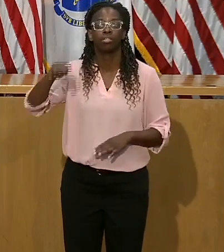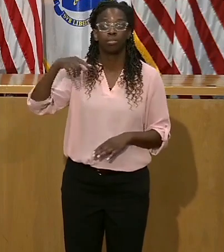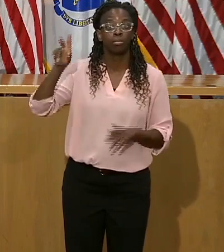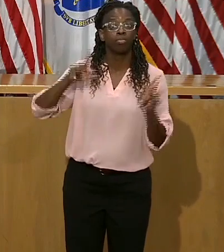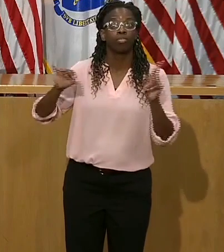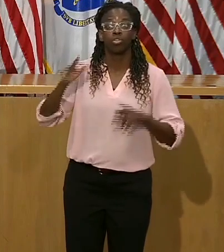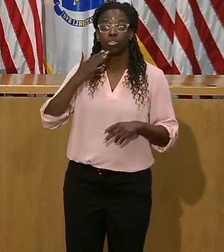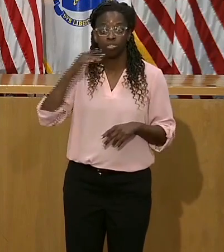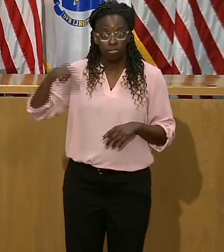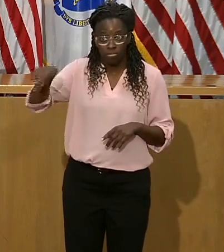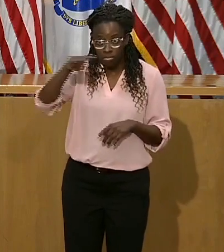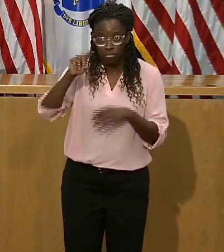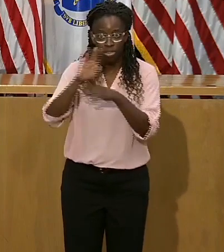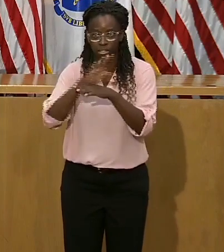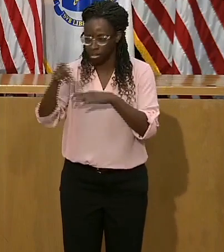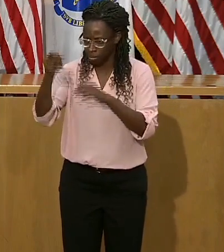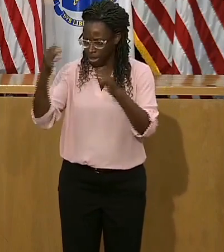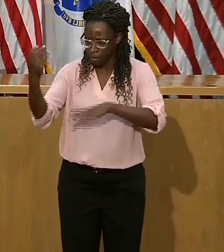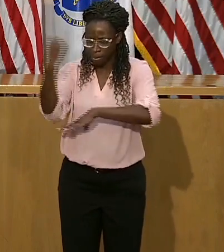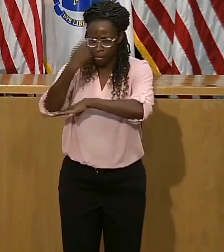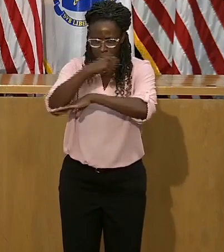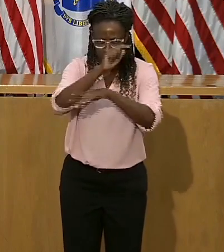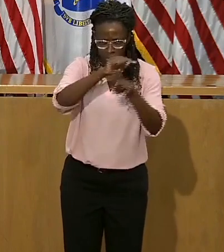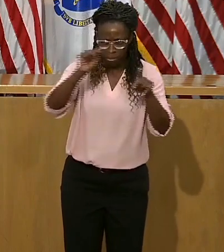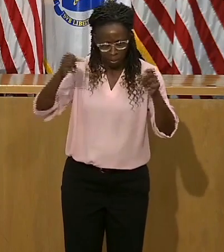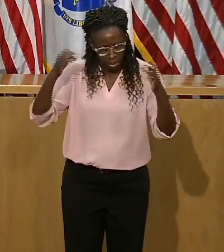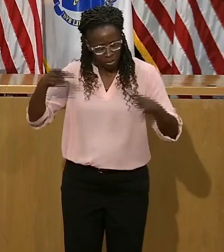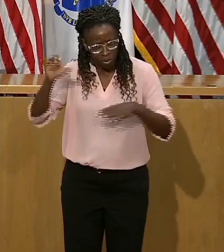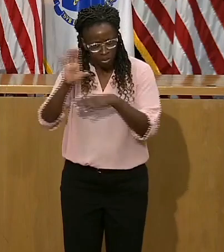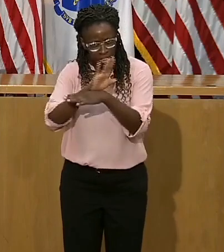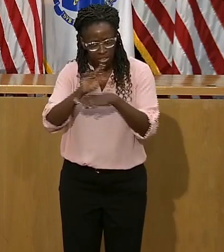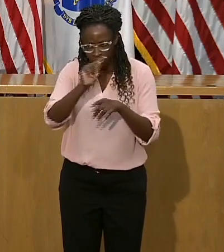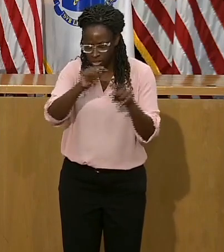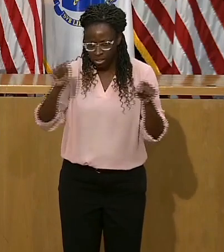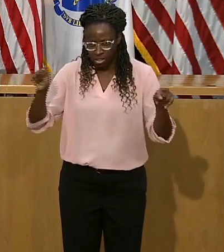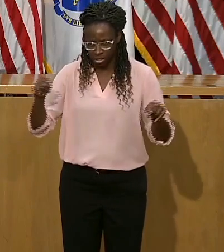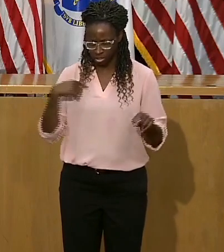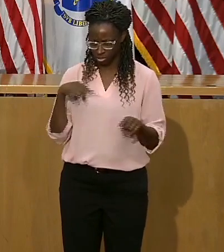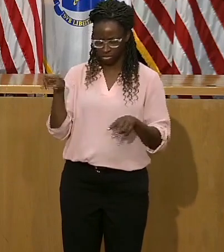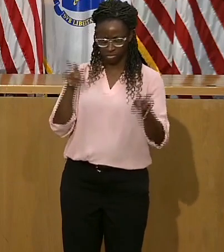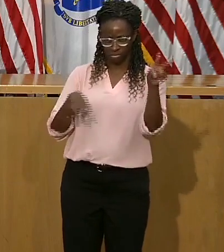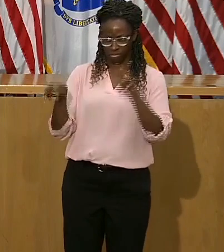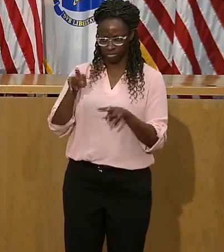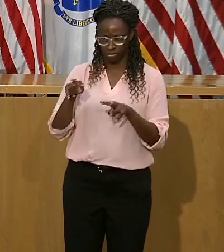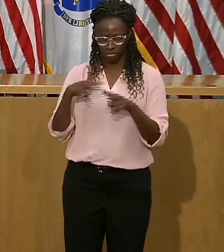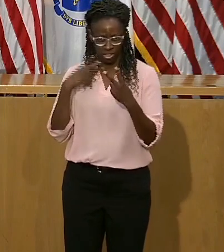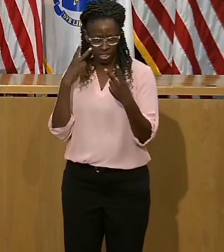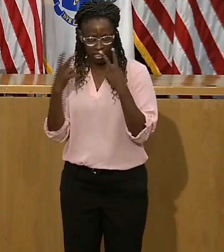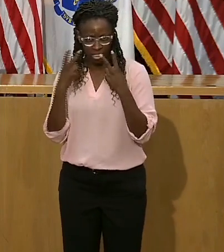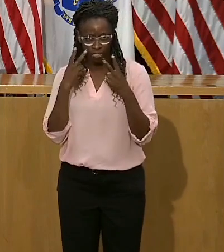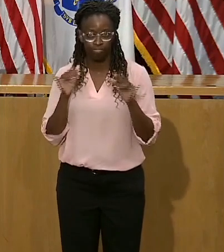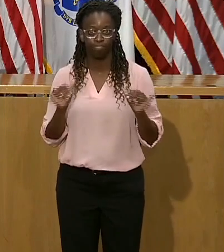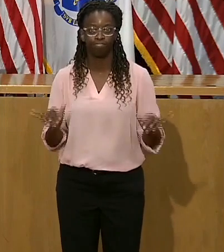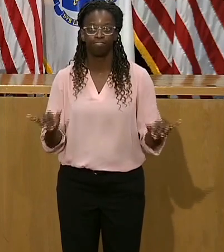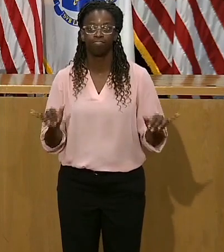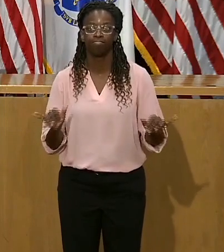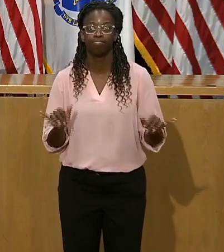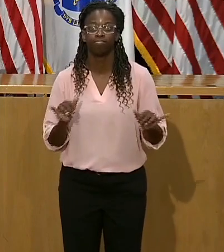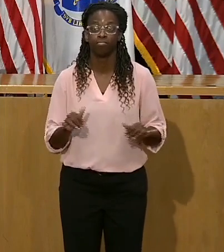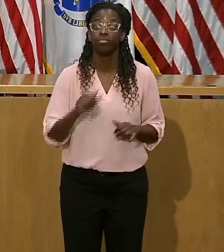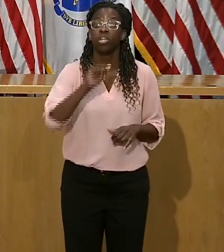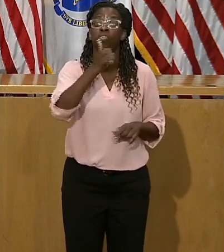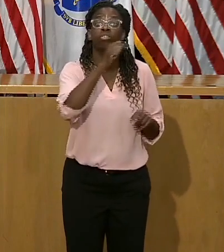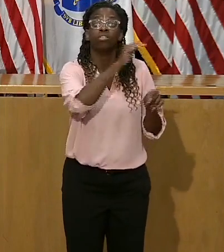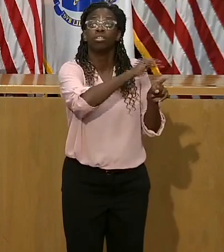many, was structured in a way that helped larger, more established firms with stronger banking relationships, again putting businesses of color at